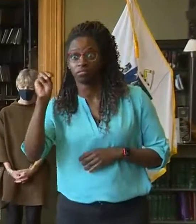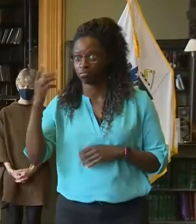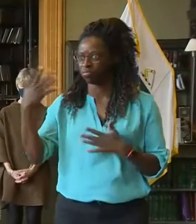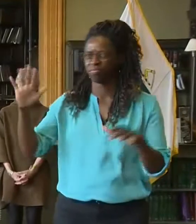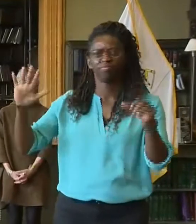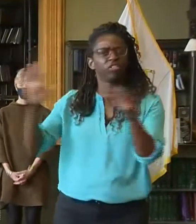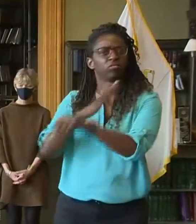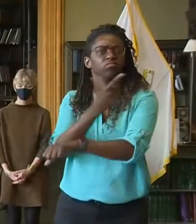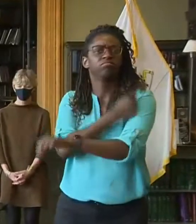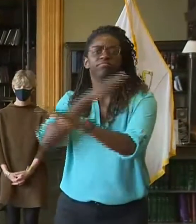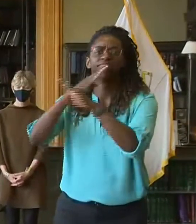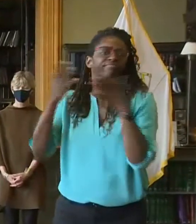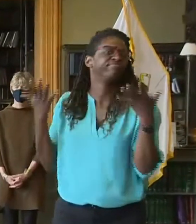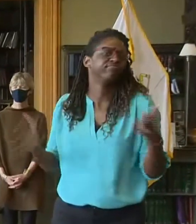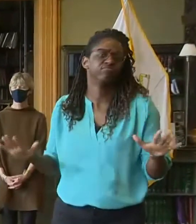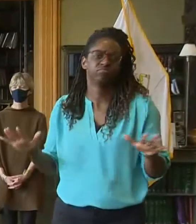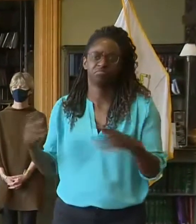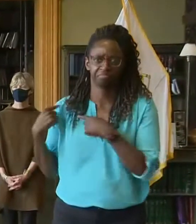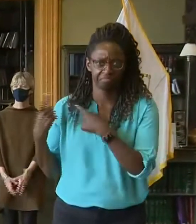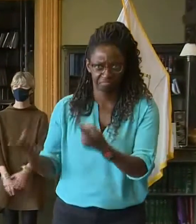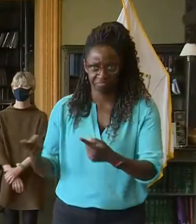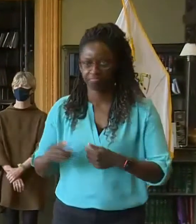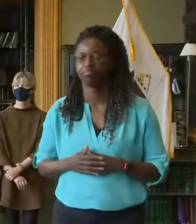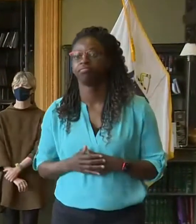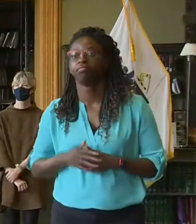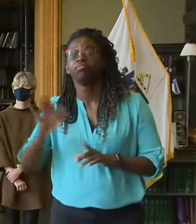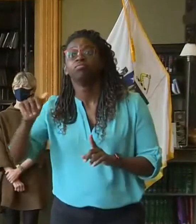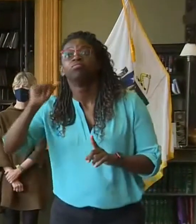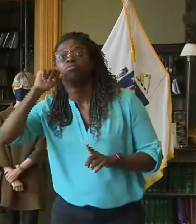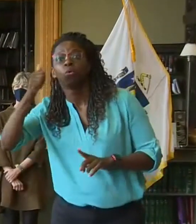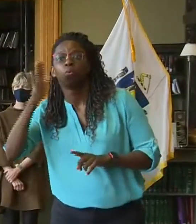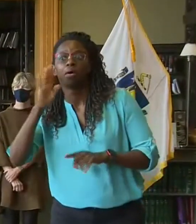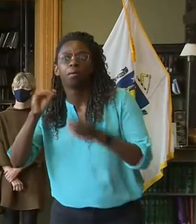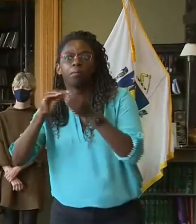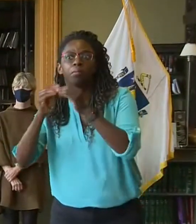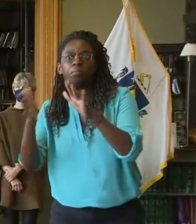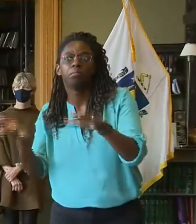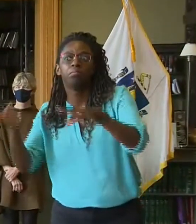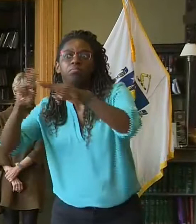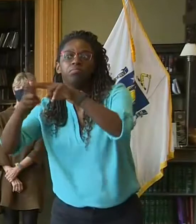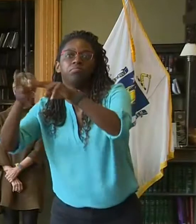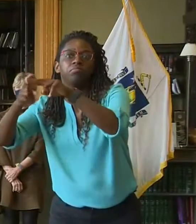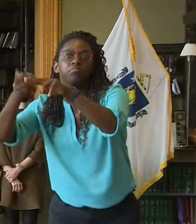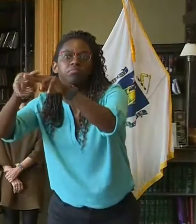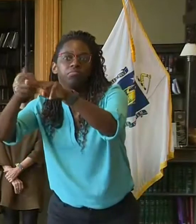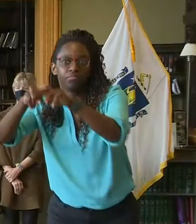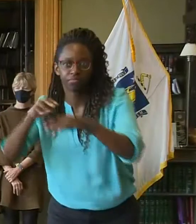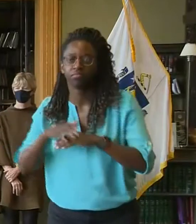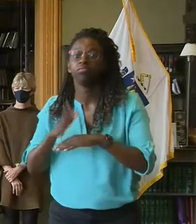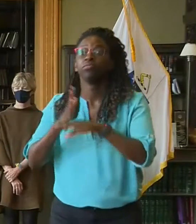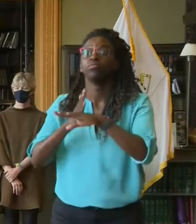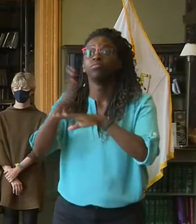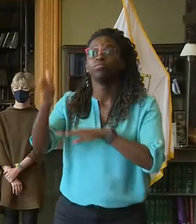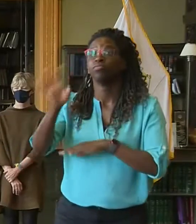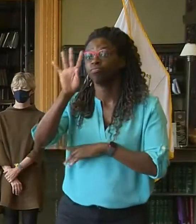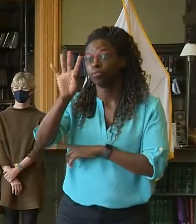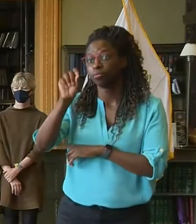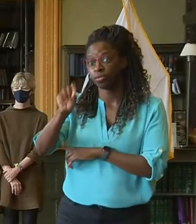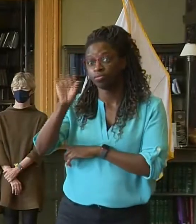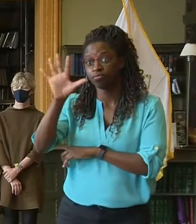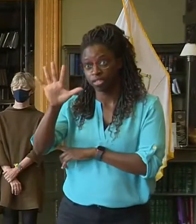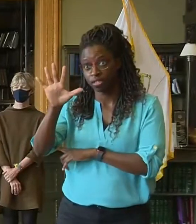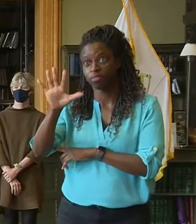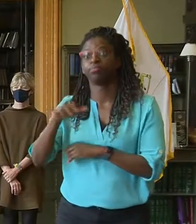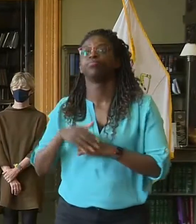And over 4.3 million people in Massachusetts have had at least a first dose. New cases have dropped by